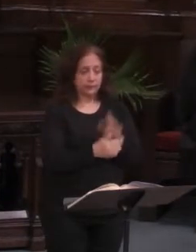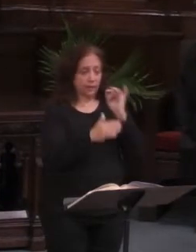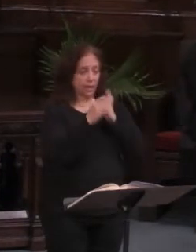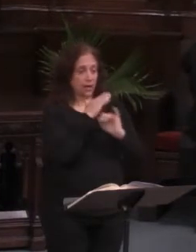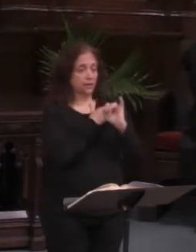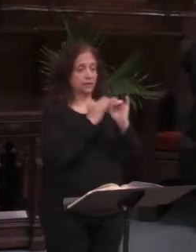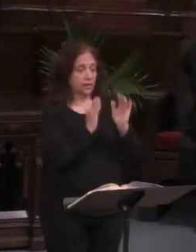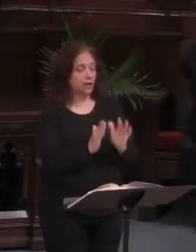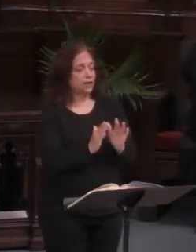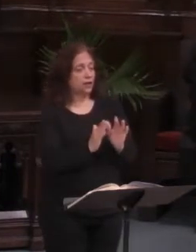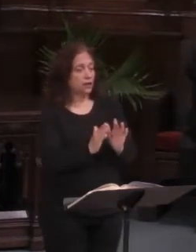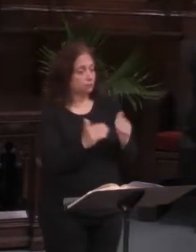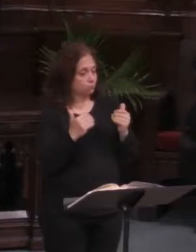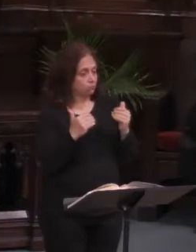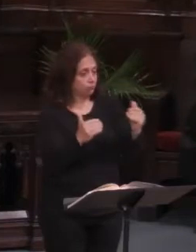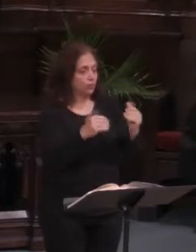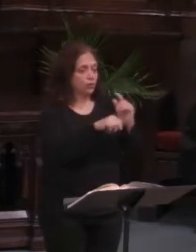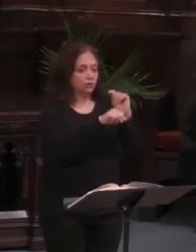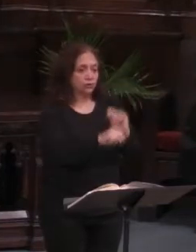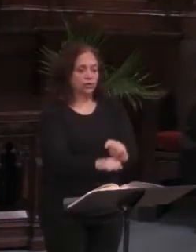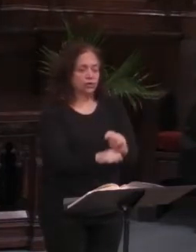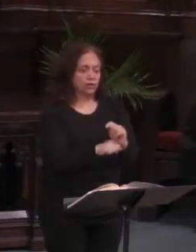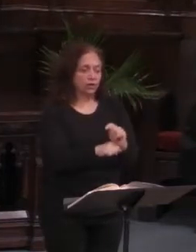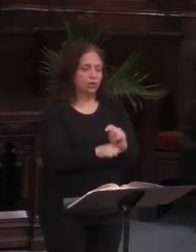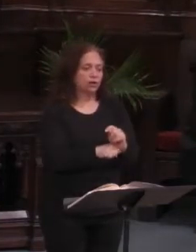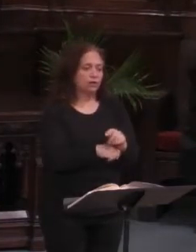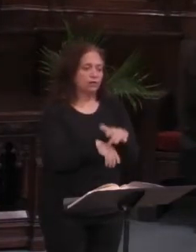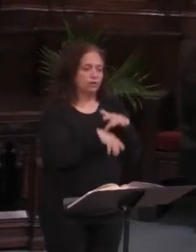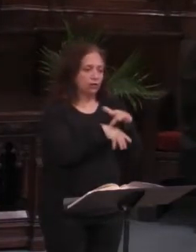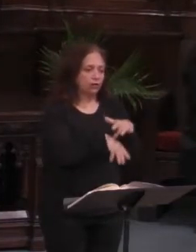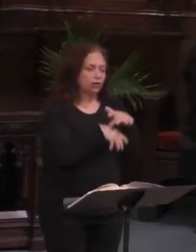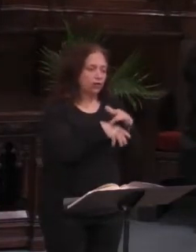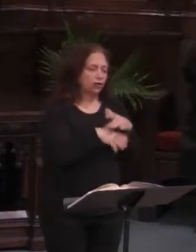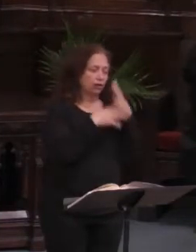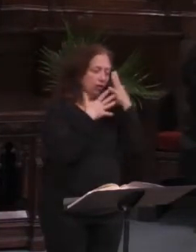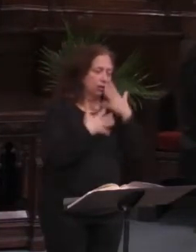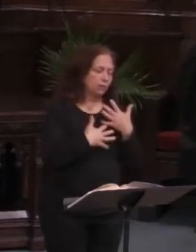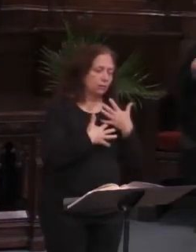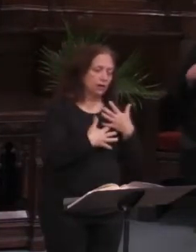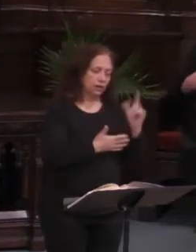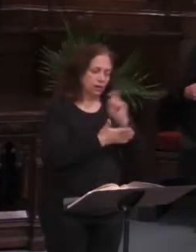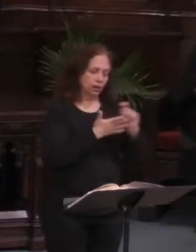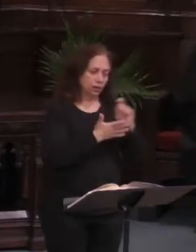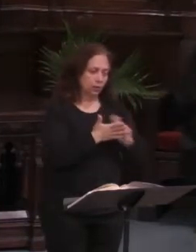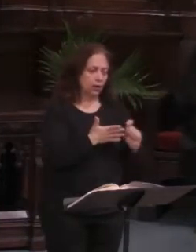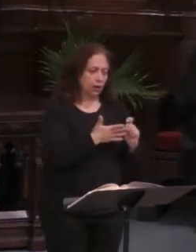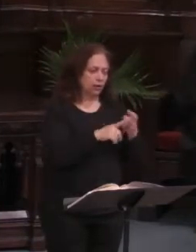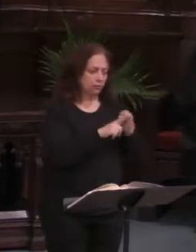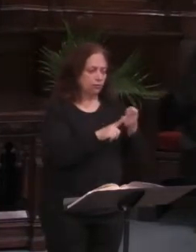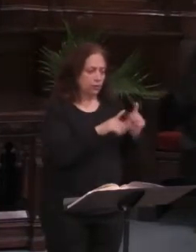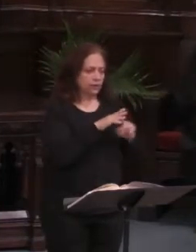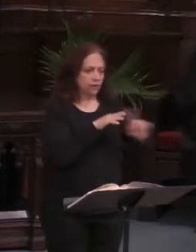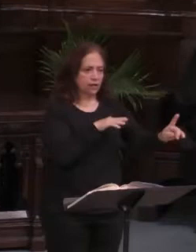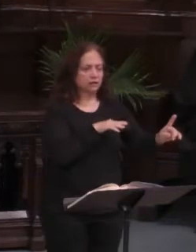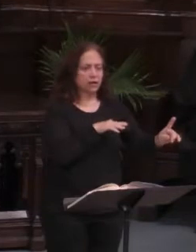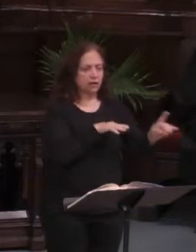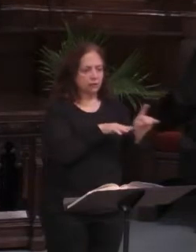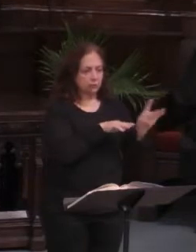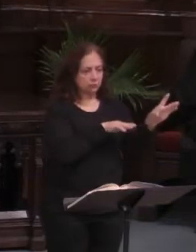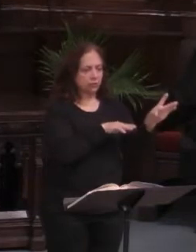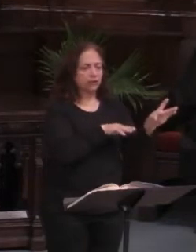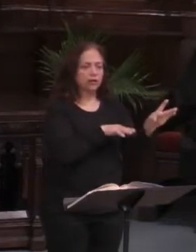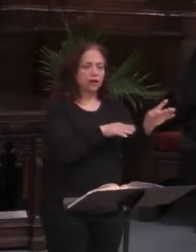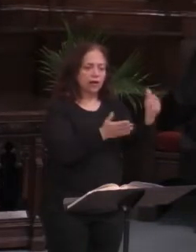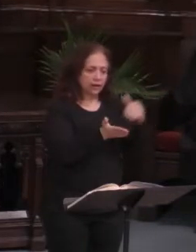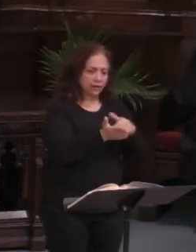Isaiah carries forth this tradition of lament when he writes from a place of exile. Again, the holy